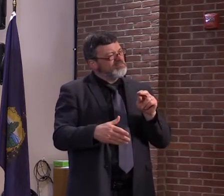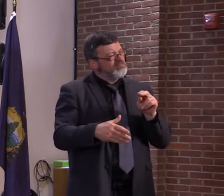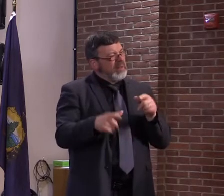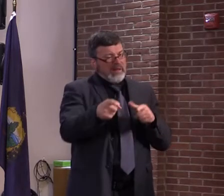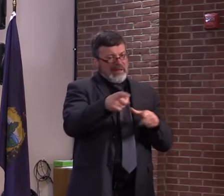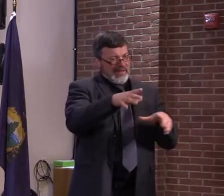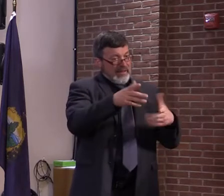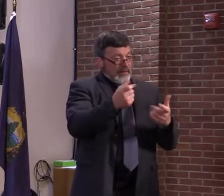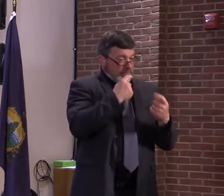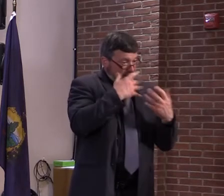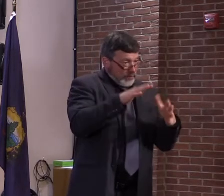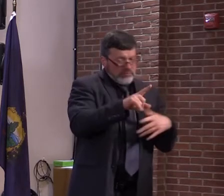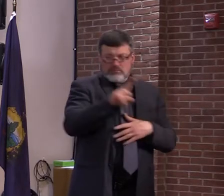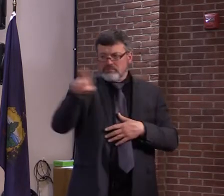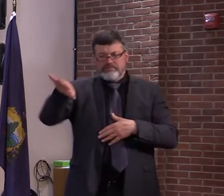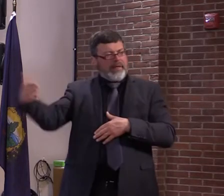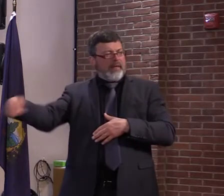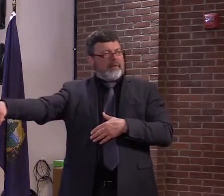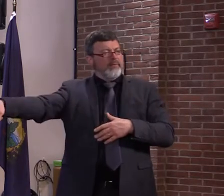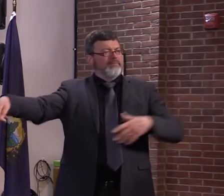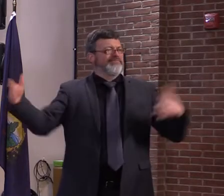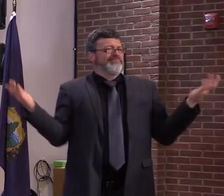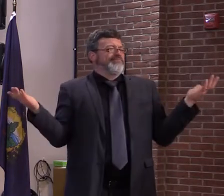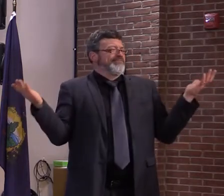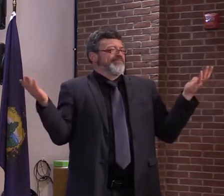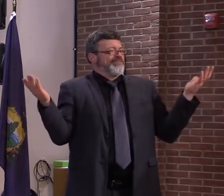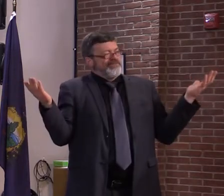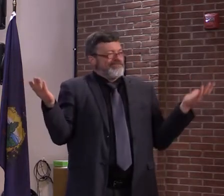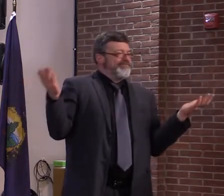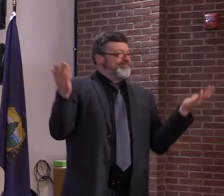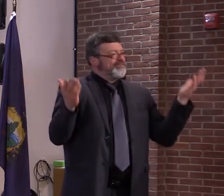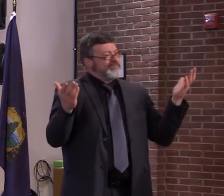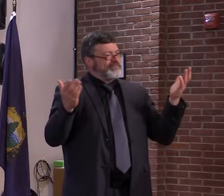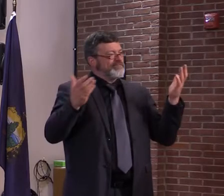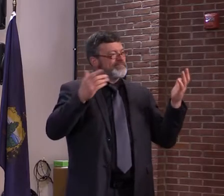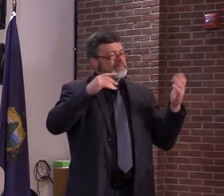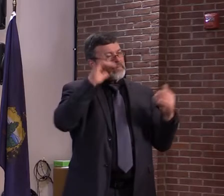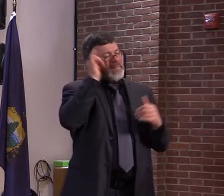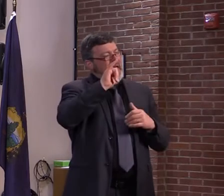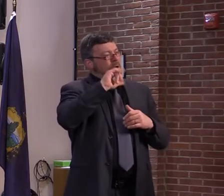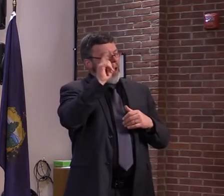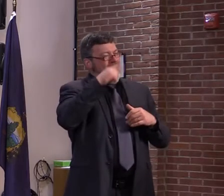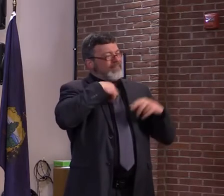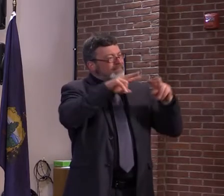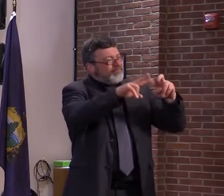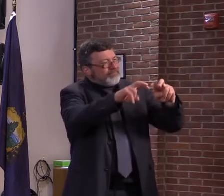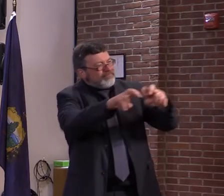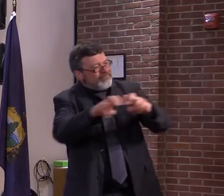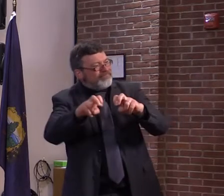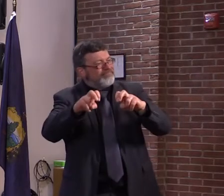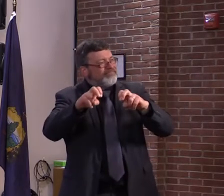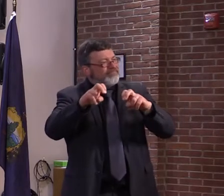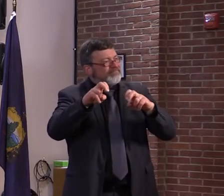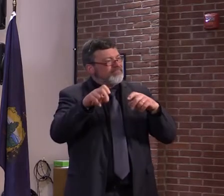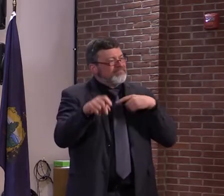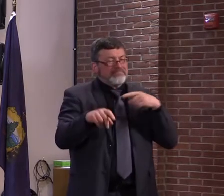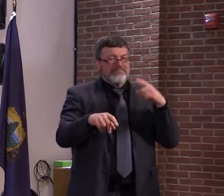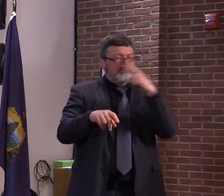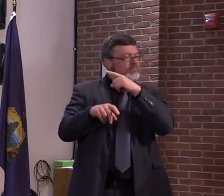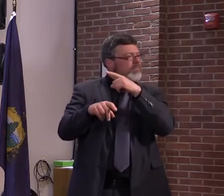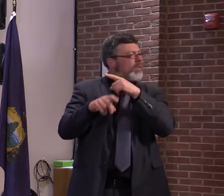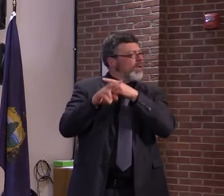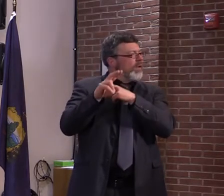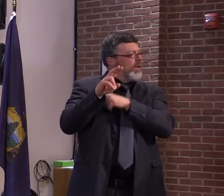looked at heat level analyses around Vancouver, and it turns out that though people